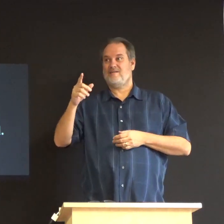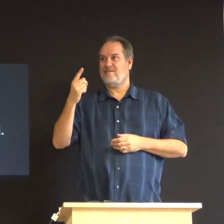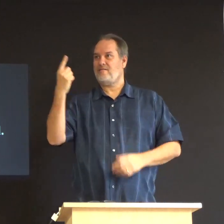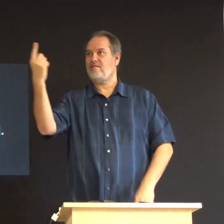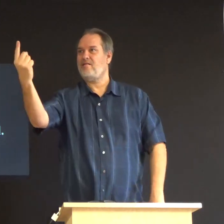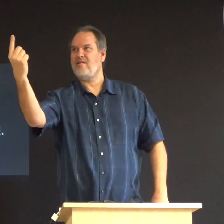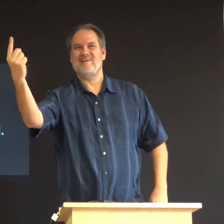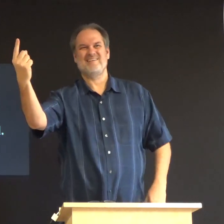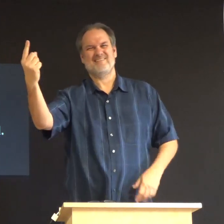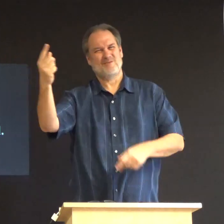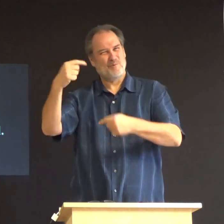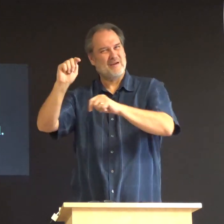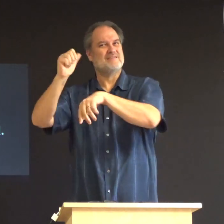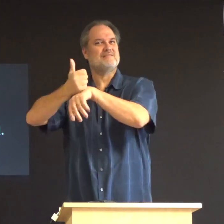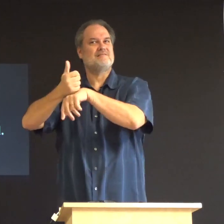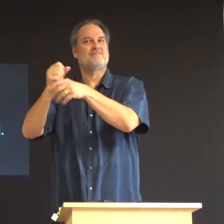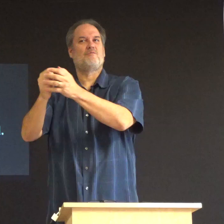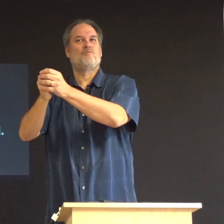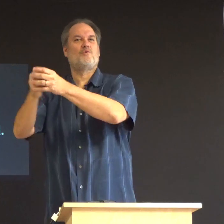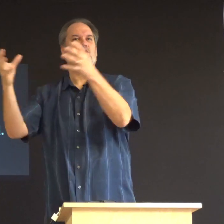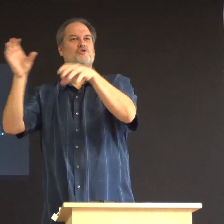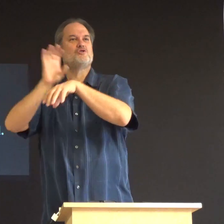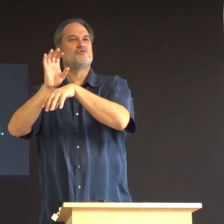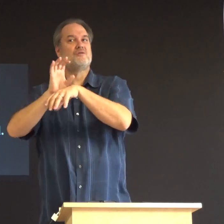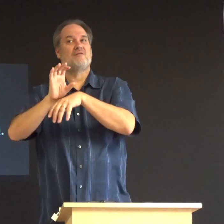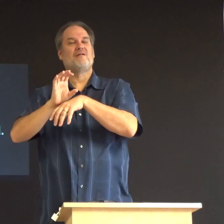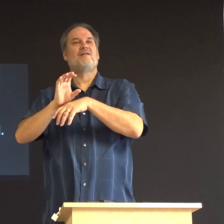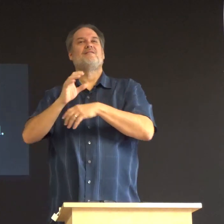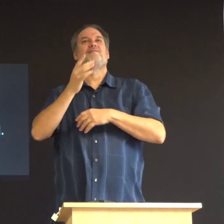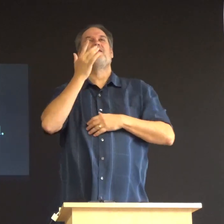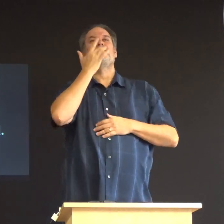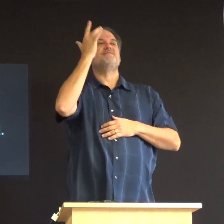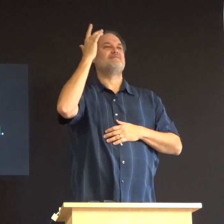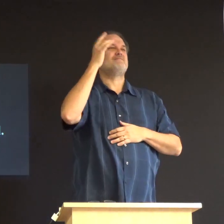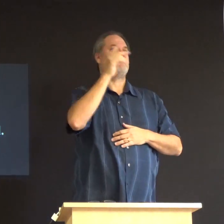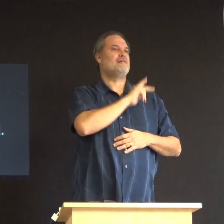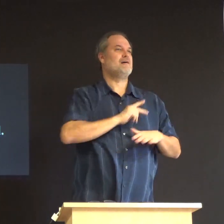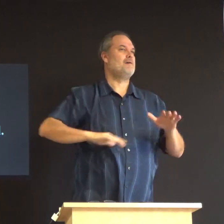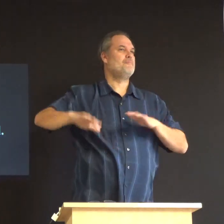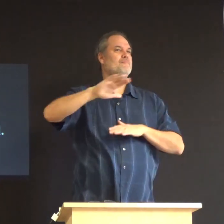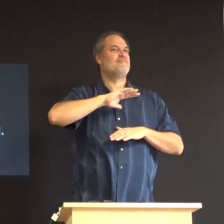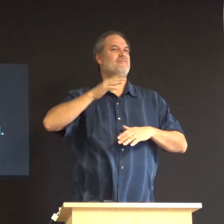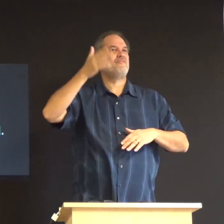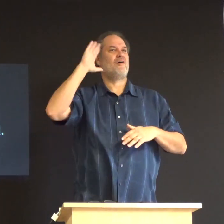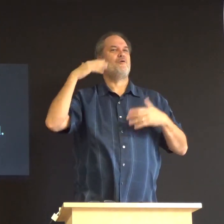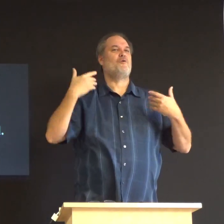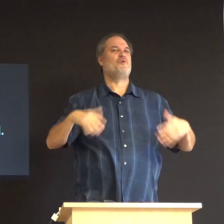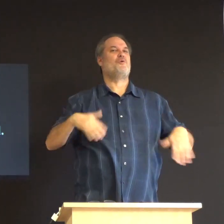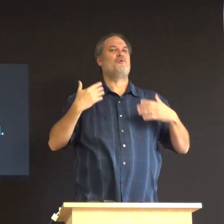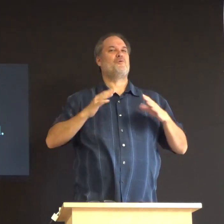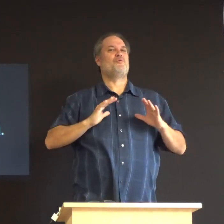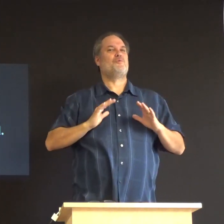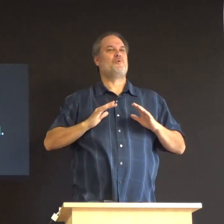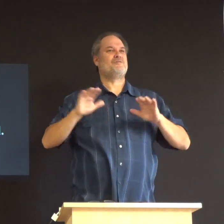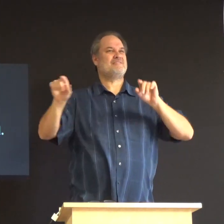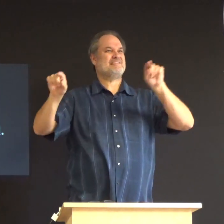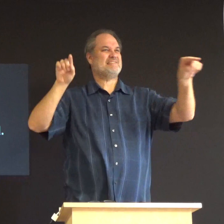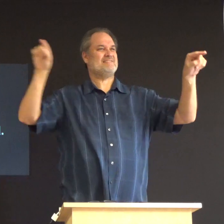Encourage. You know, if you're out on your own, set up a church. Because our church is